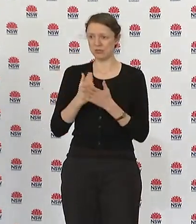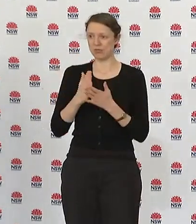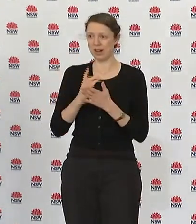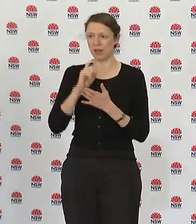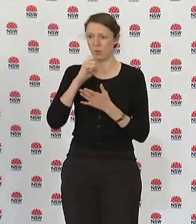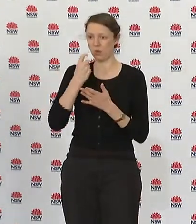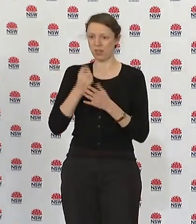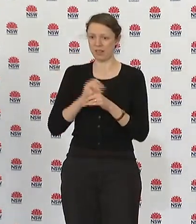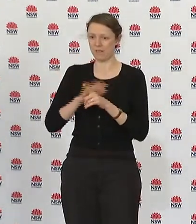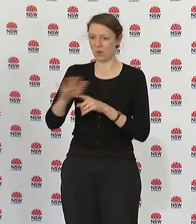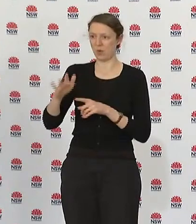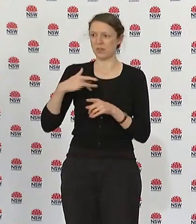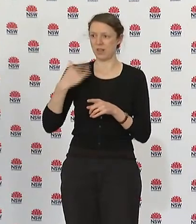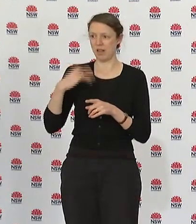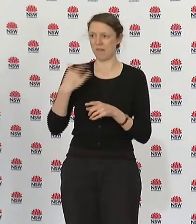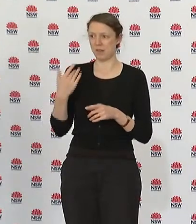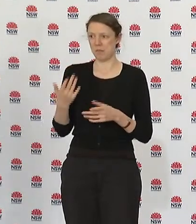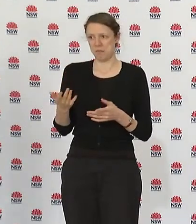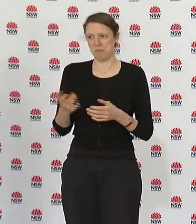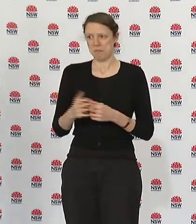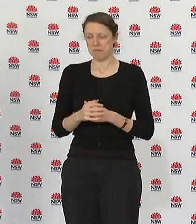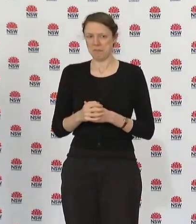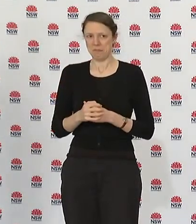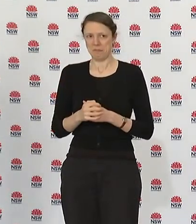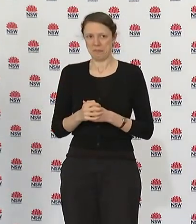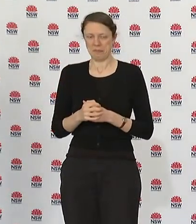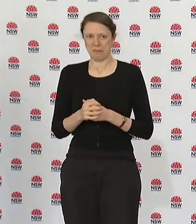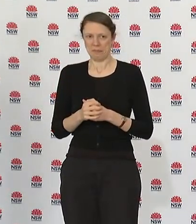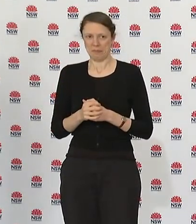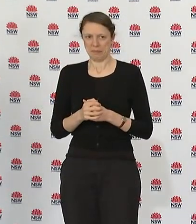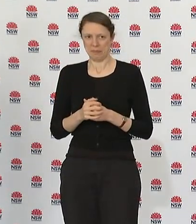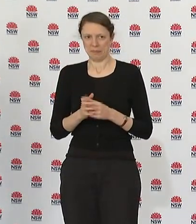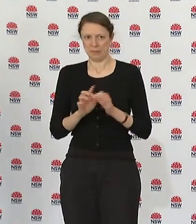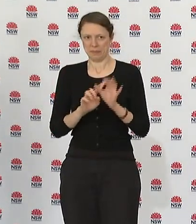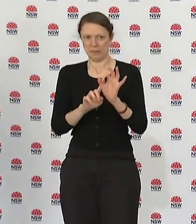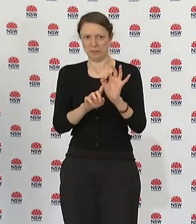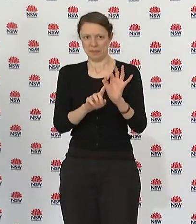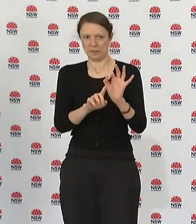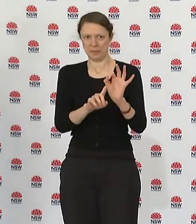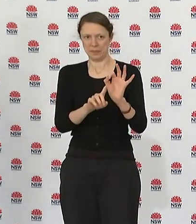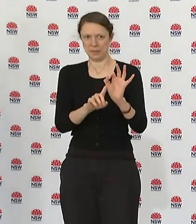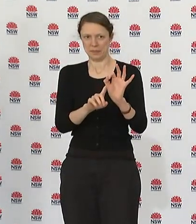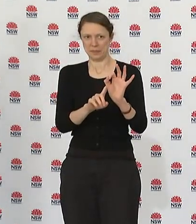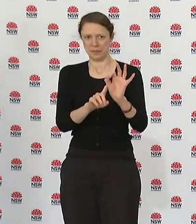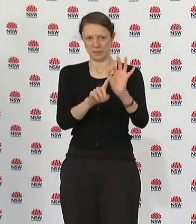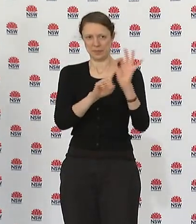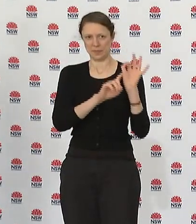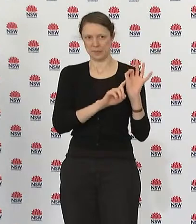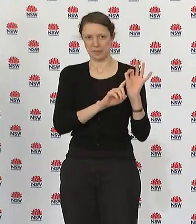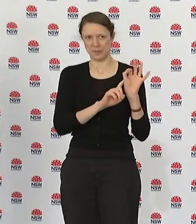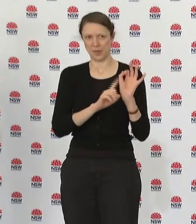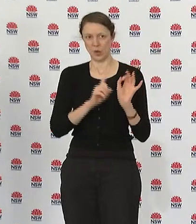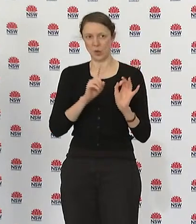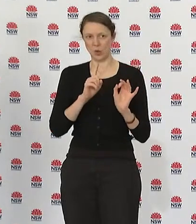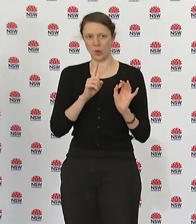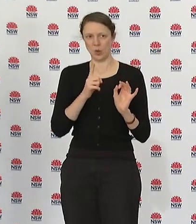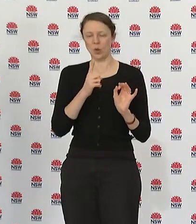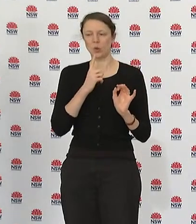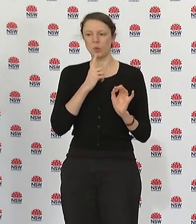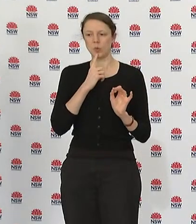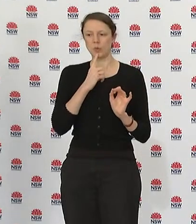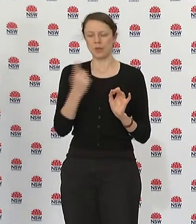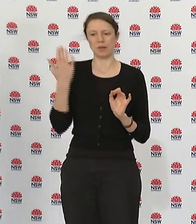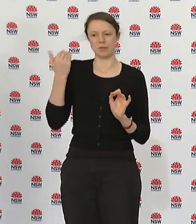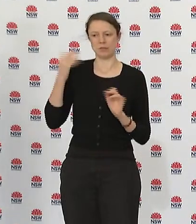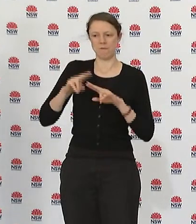strain. Premier, just to be clear, Premier, when you said on Friday that you were going to extend the second dose of Pfizer from